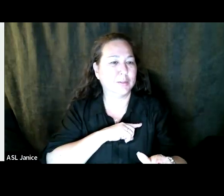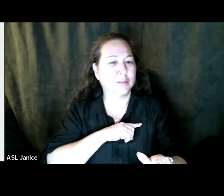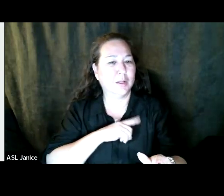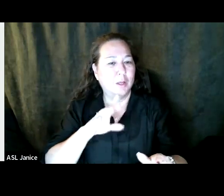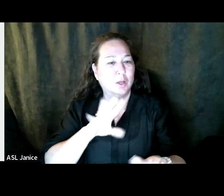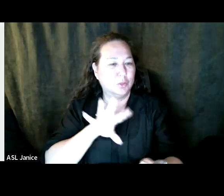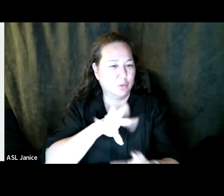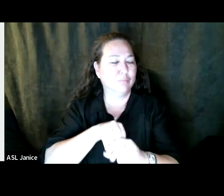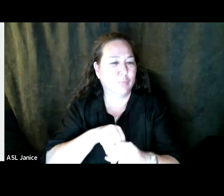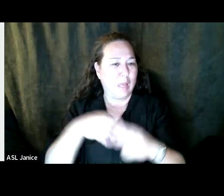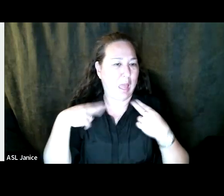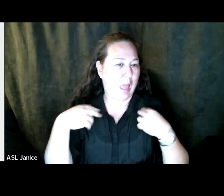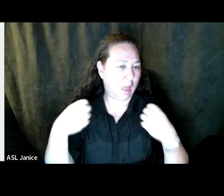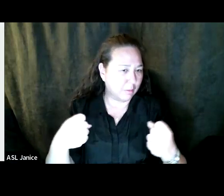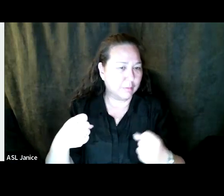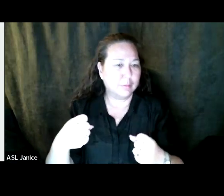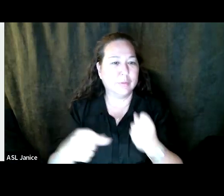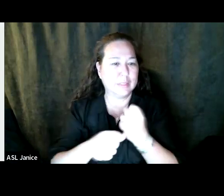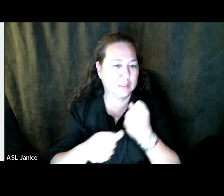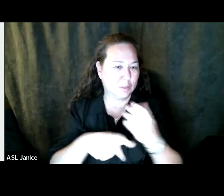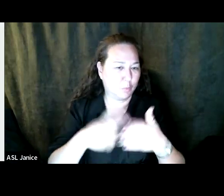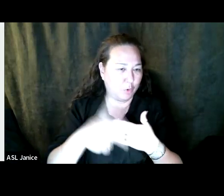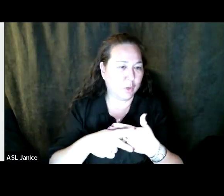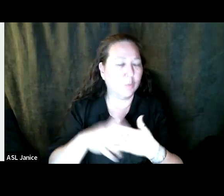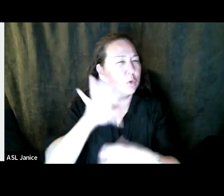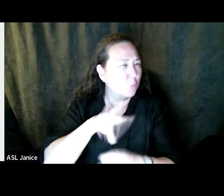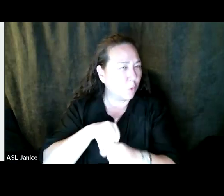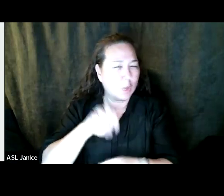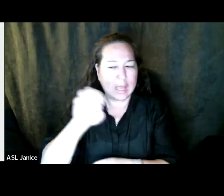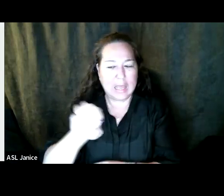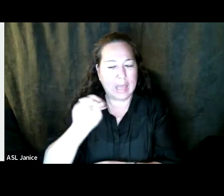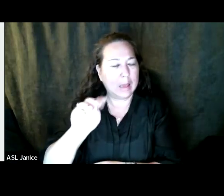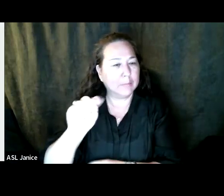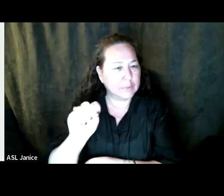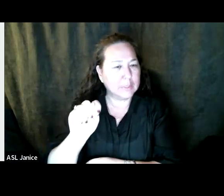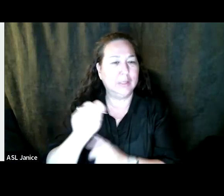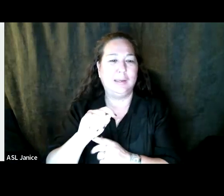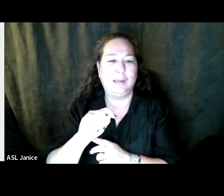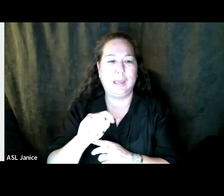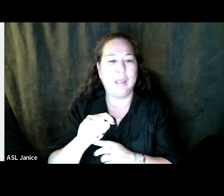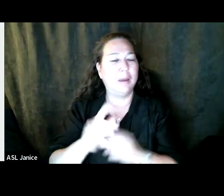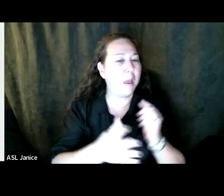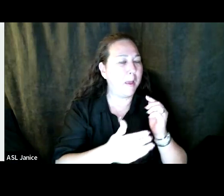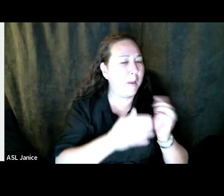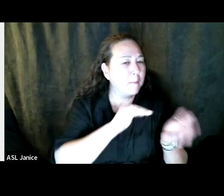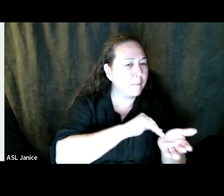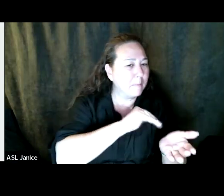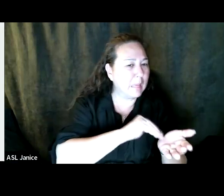the EMT, medical imaging, and of course, nursing. It will also